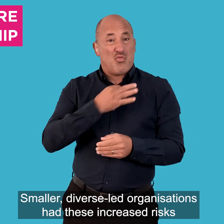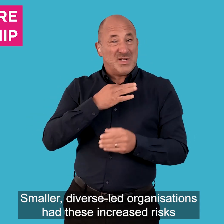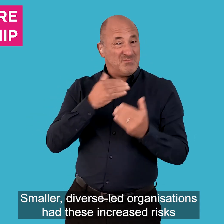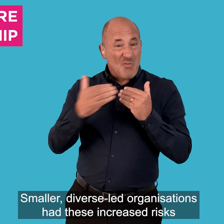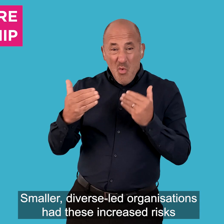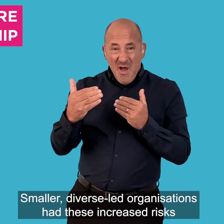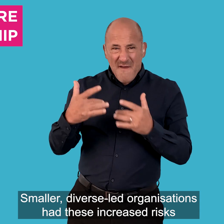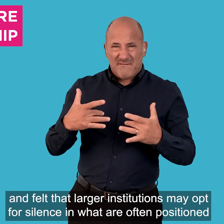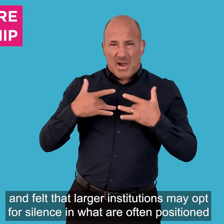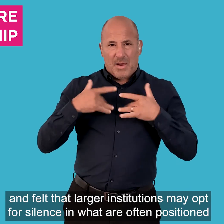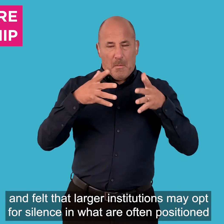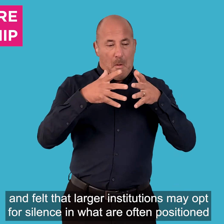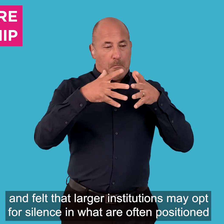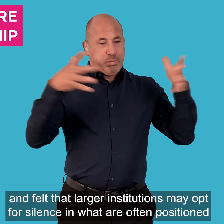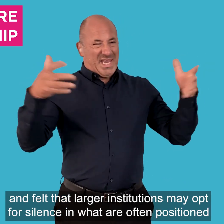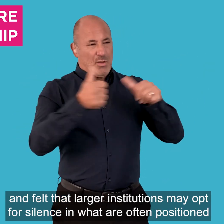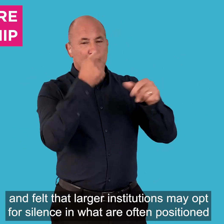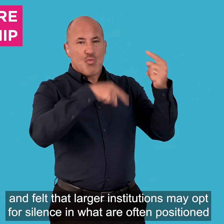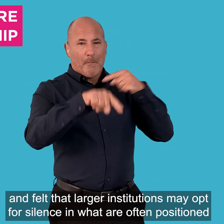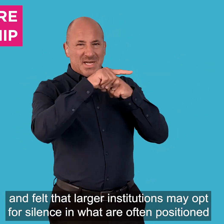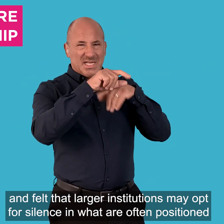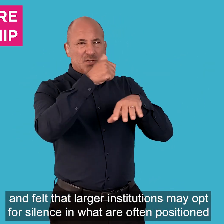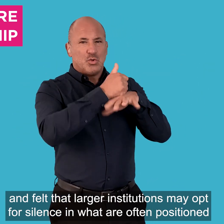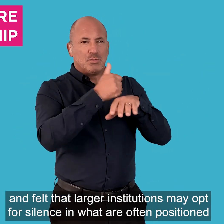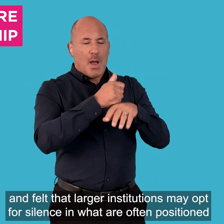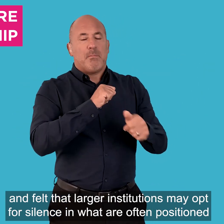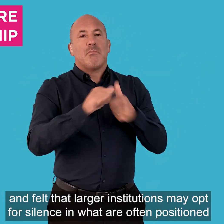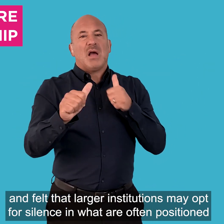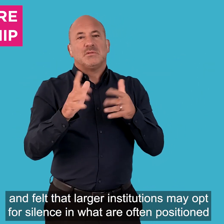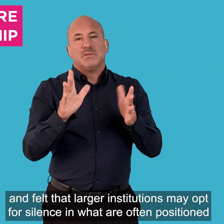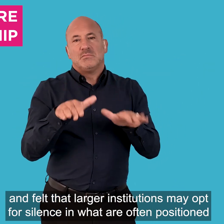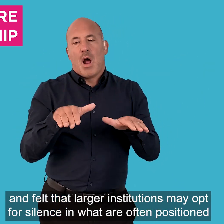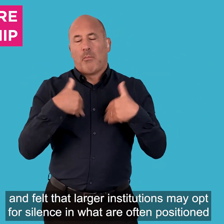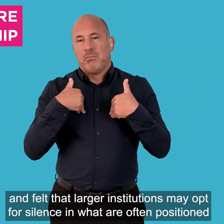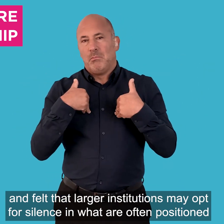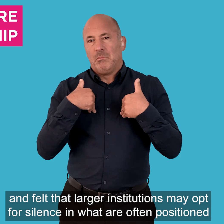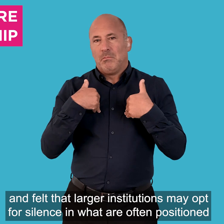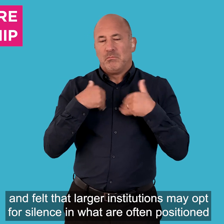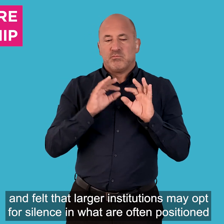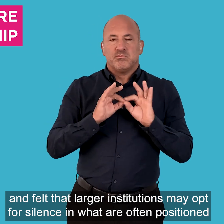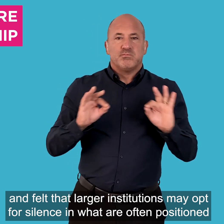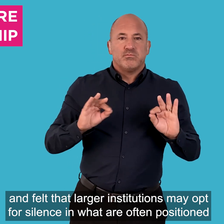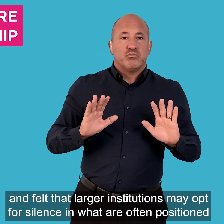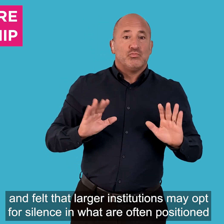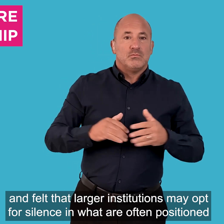risks and felt that larger institutions may opt for silence in what are